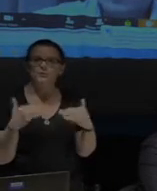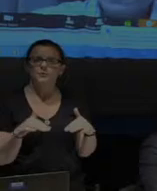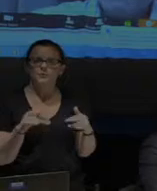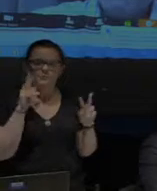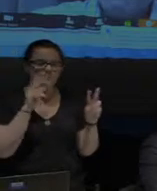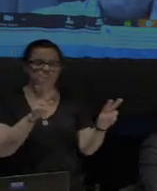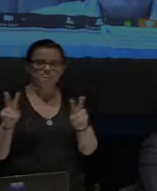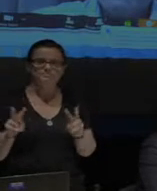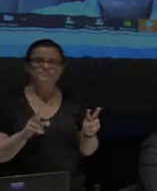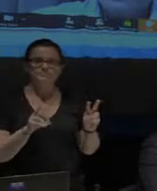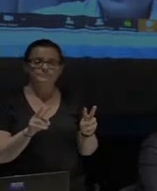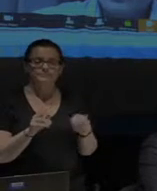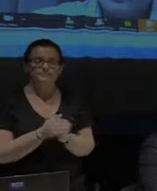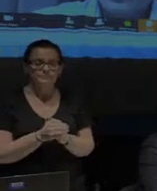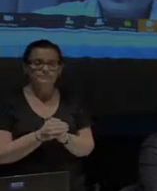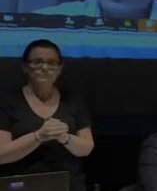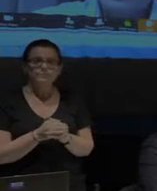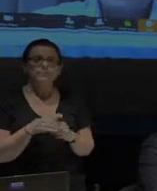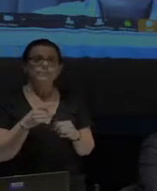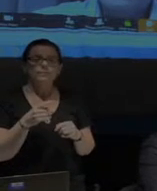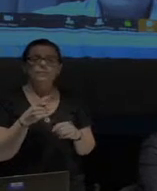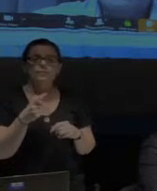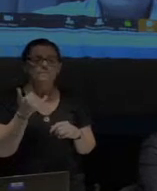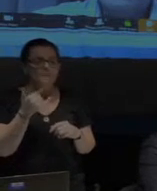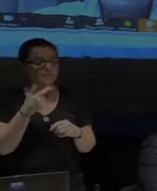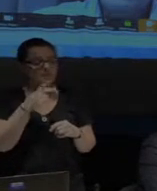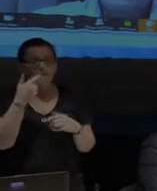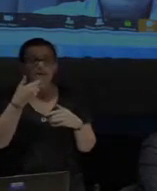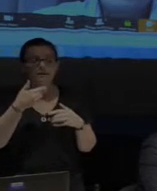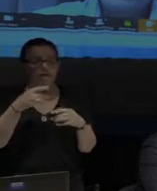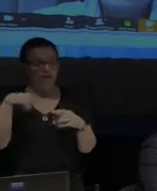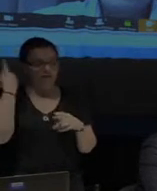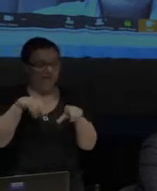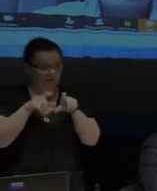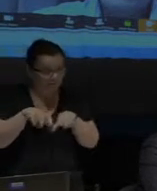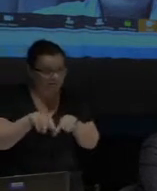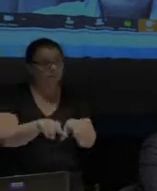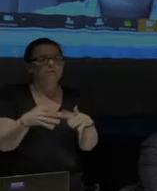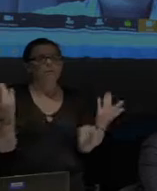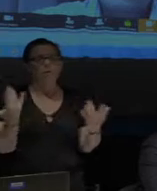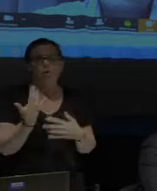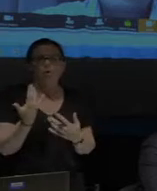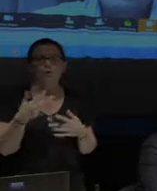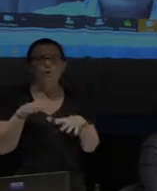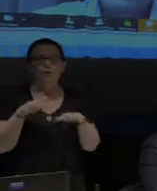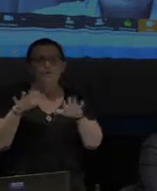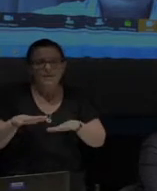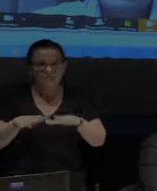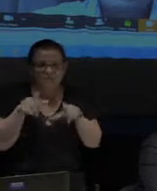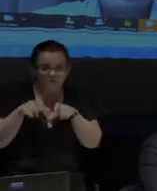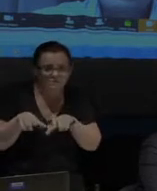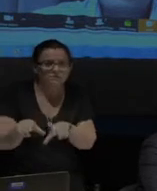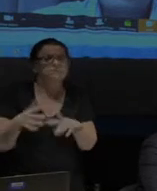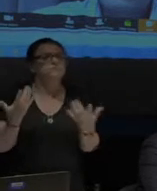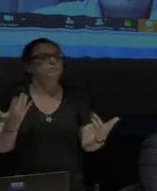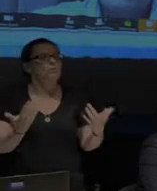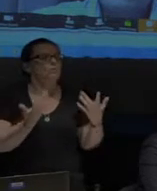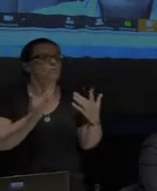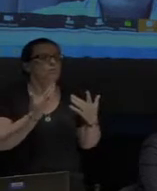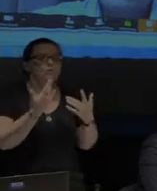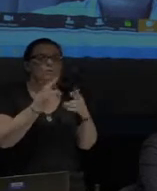watch. And you know, people who've never been out of inner London or never been away from Belfast or never been out of rural Shropshire